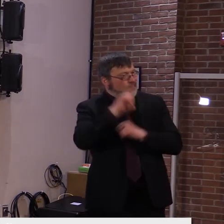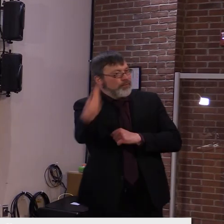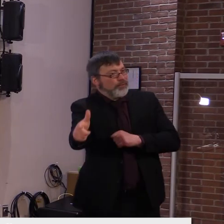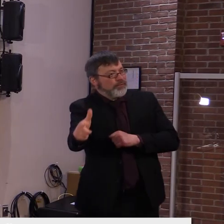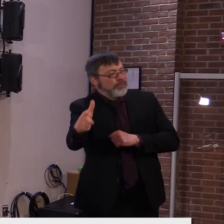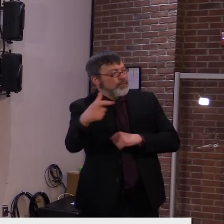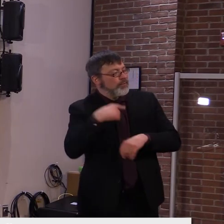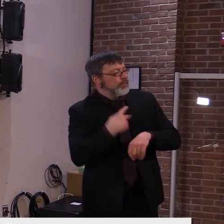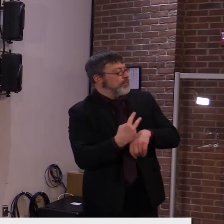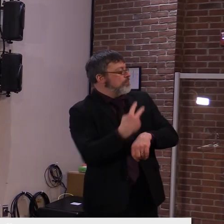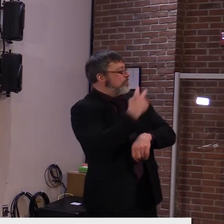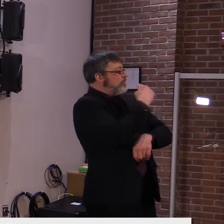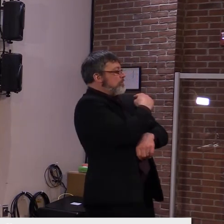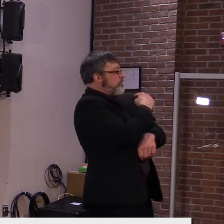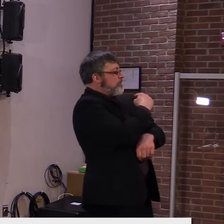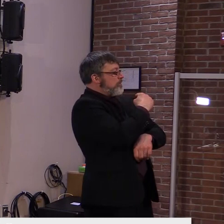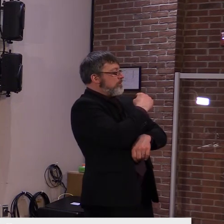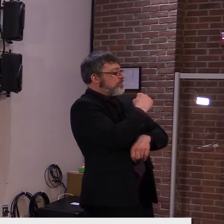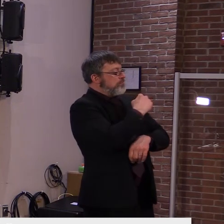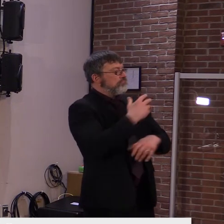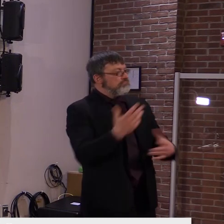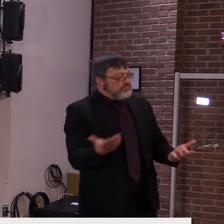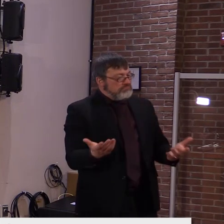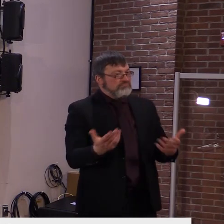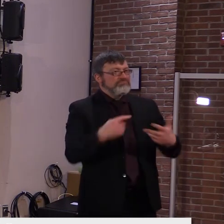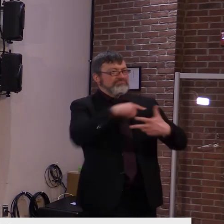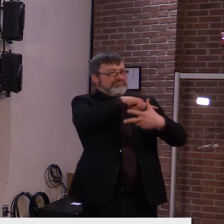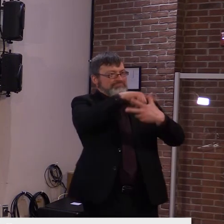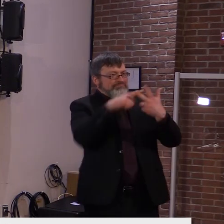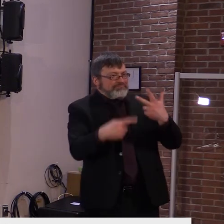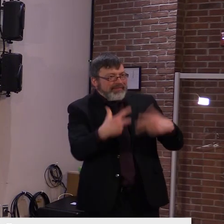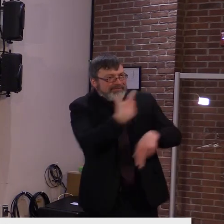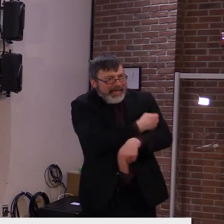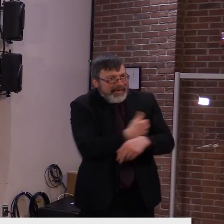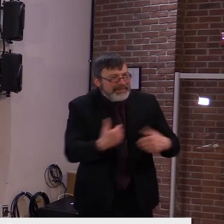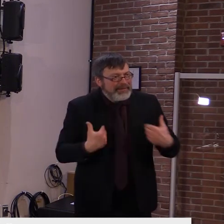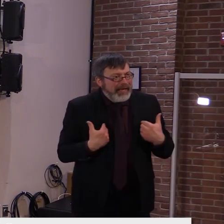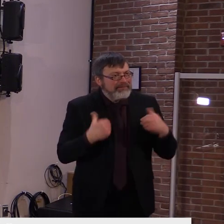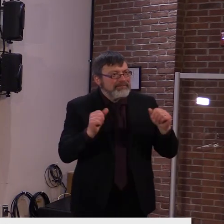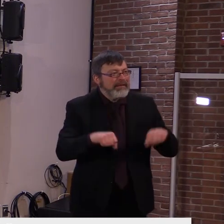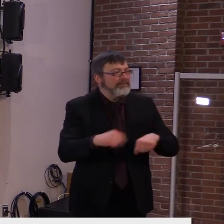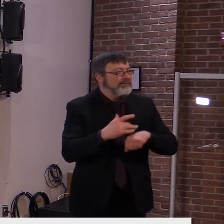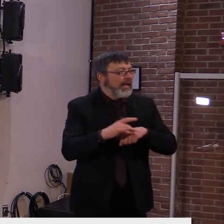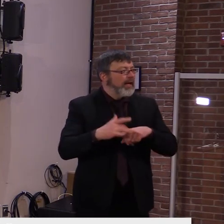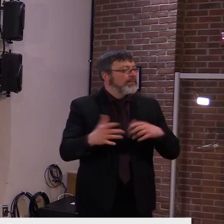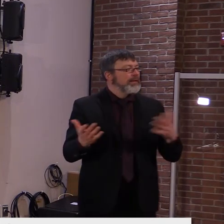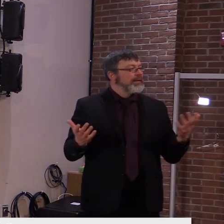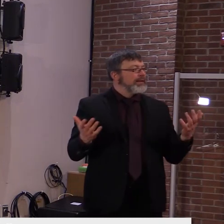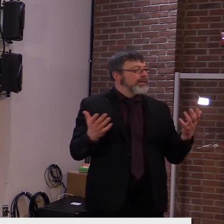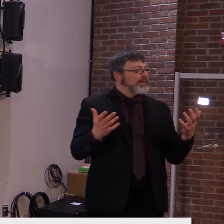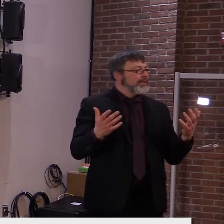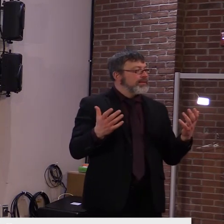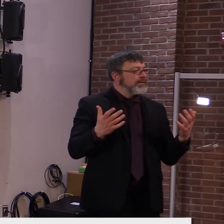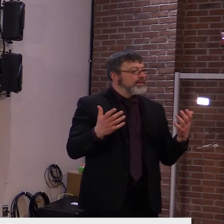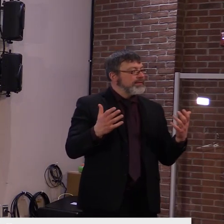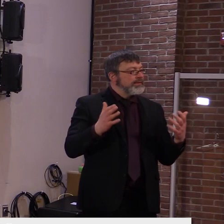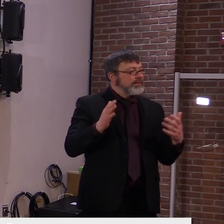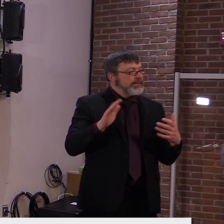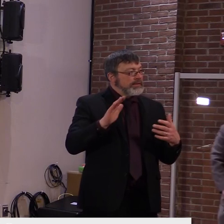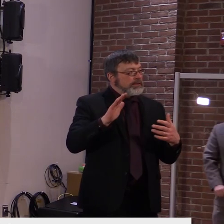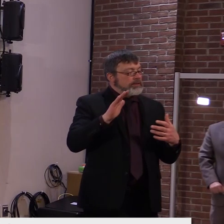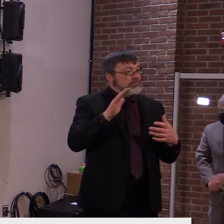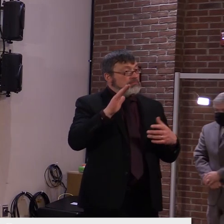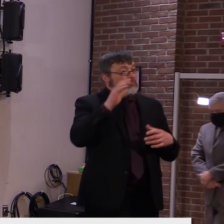administered, but I want to remind people about testing. Testing continues to be critical to people staying